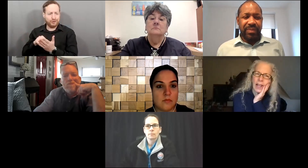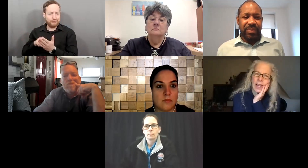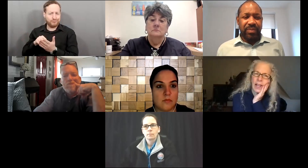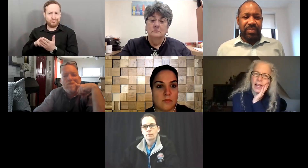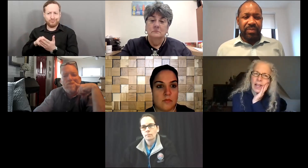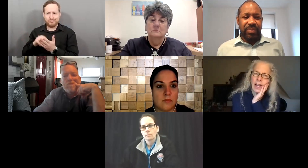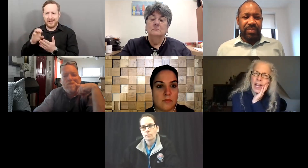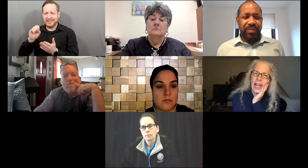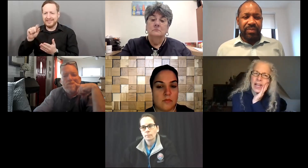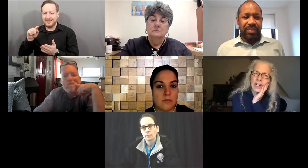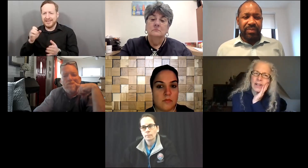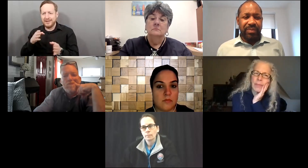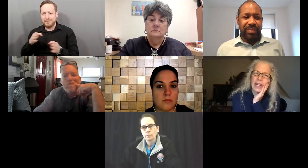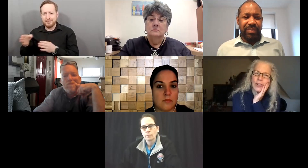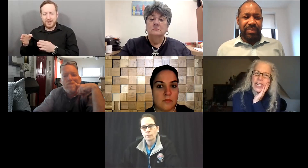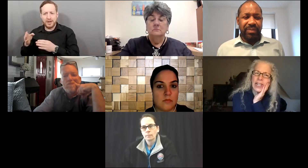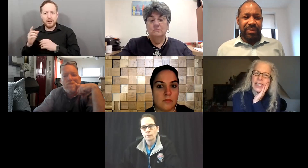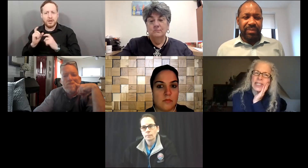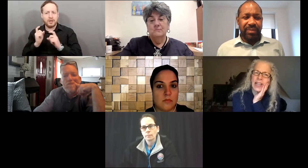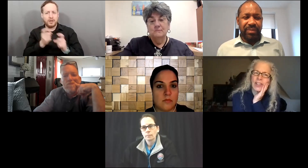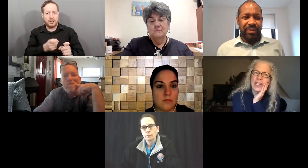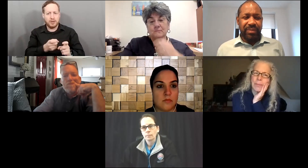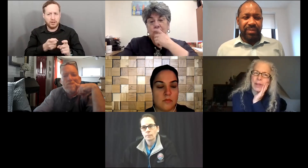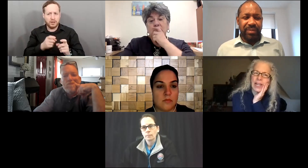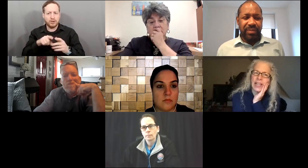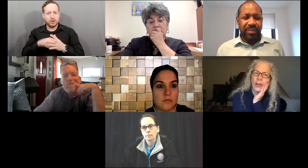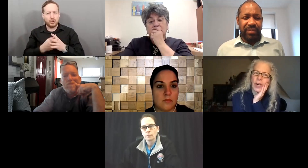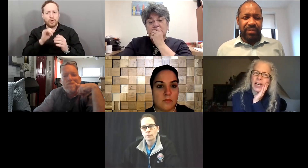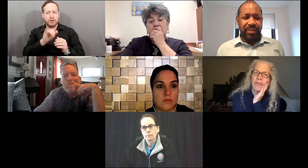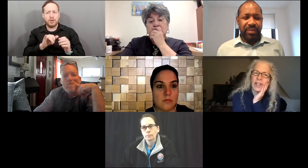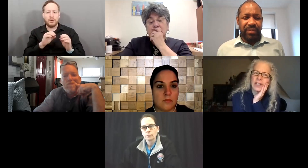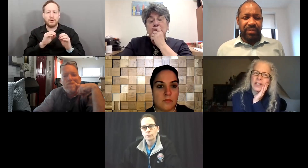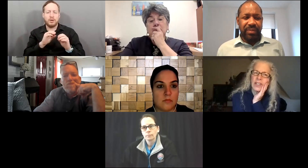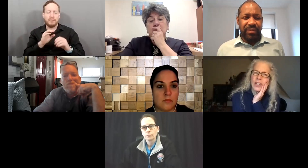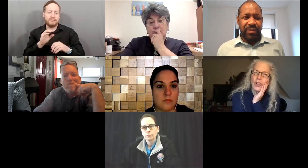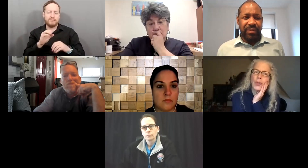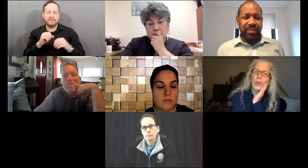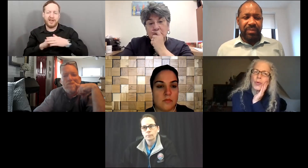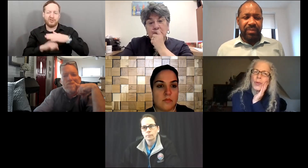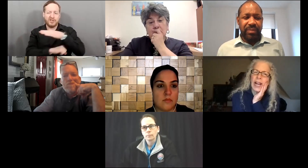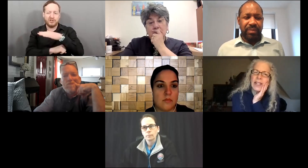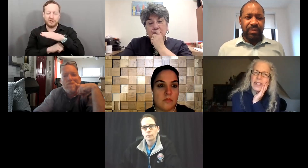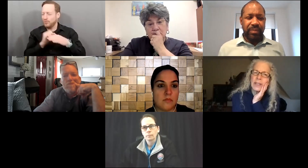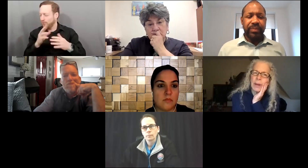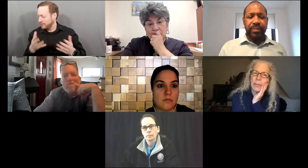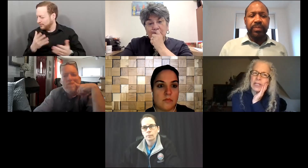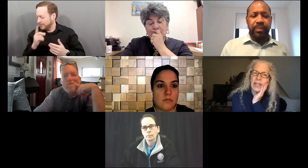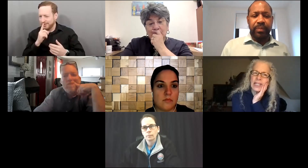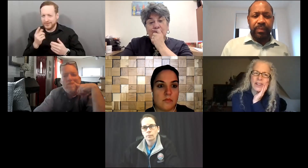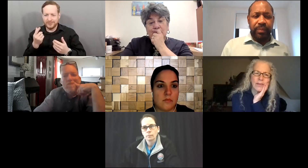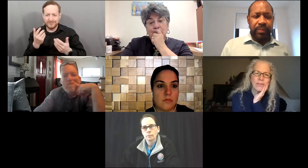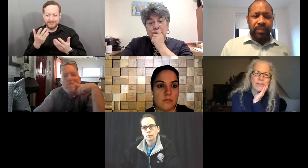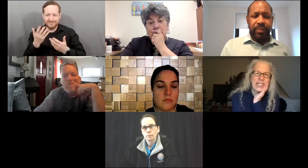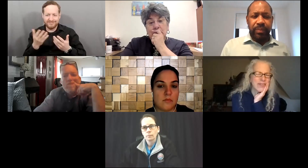away. And my understanding is in their estate planning, they donated funds to create Spellman